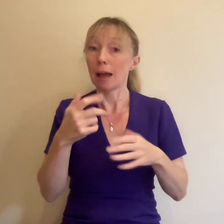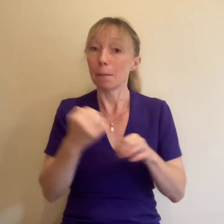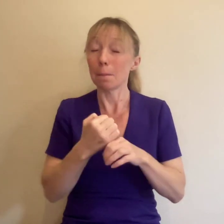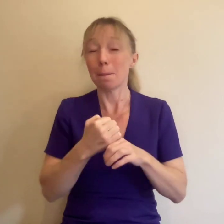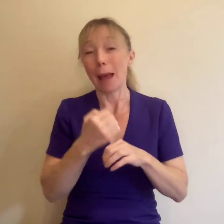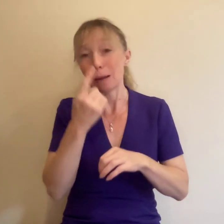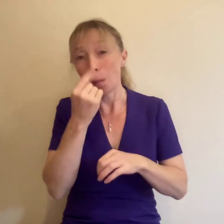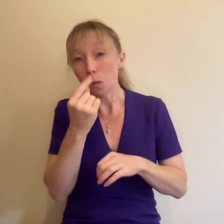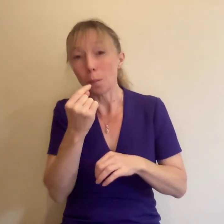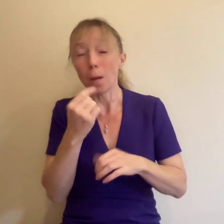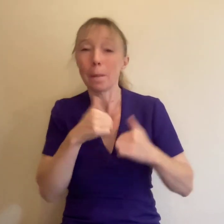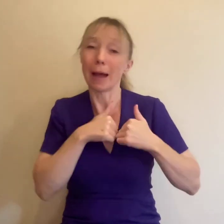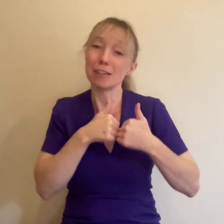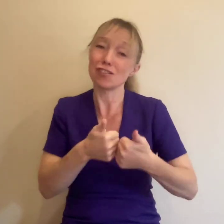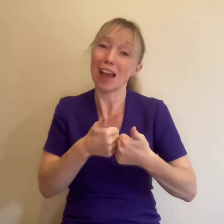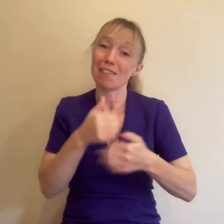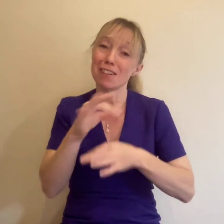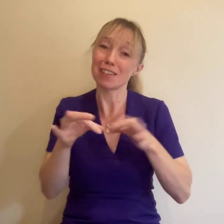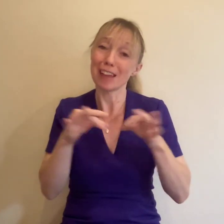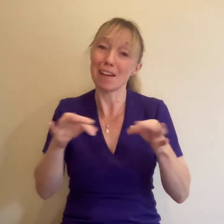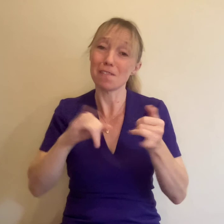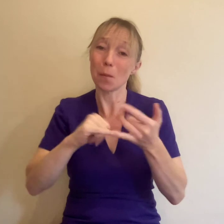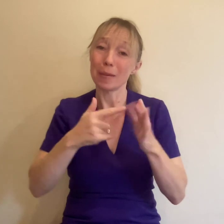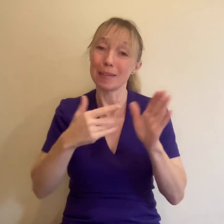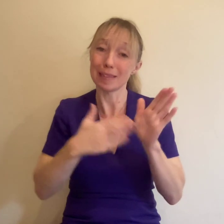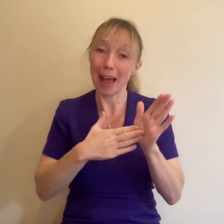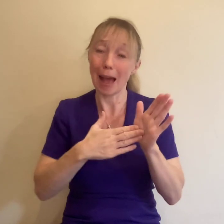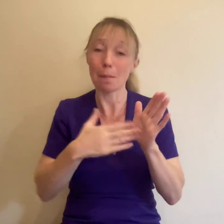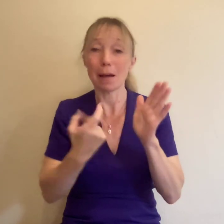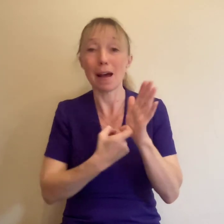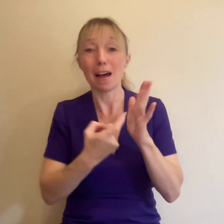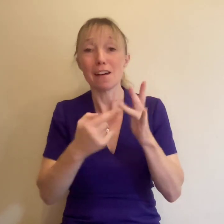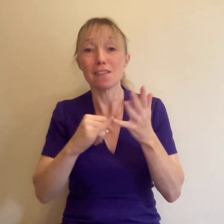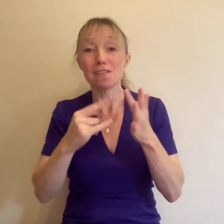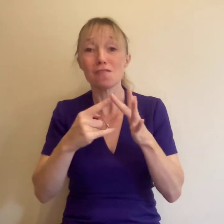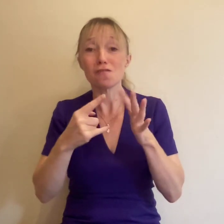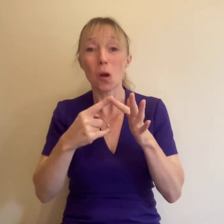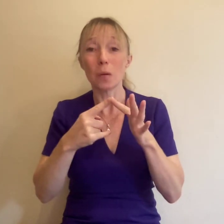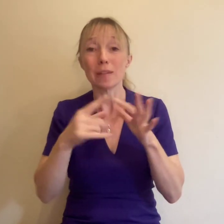philanthropic gift from Sam and Rosie Berwick. September 2022.